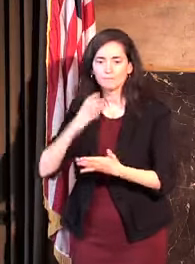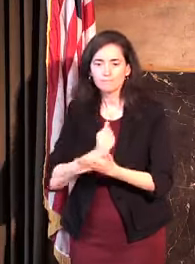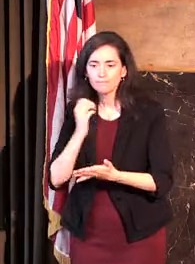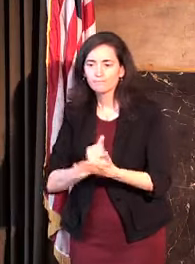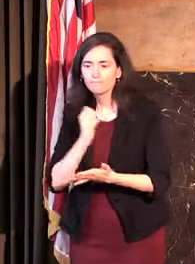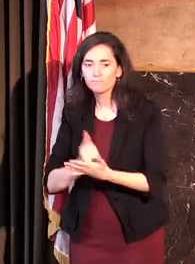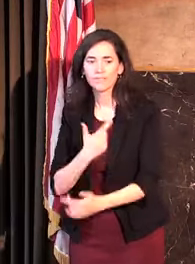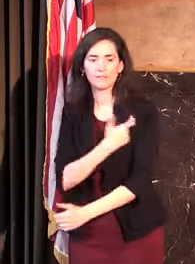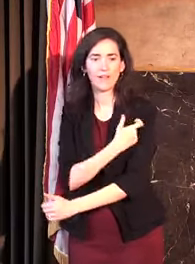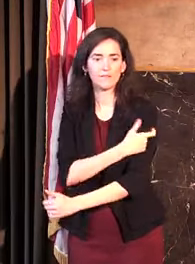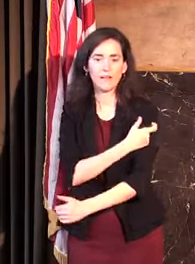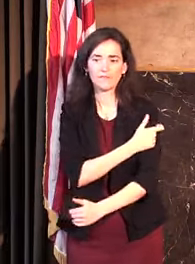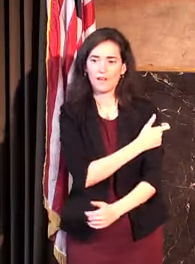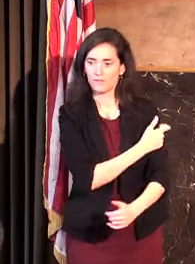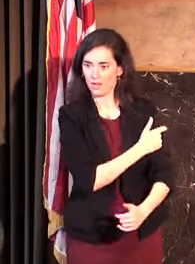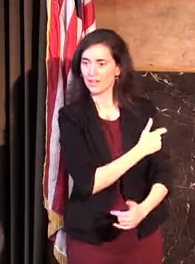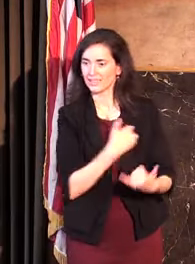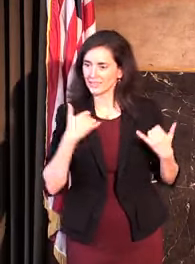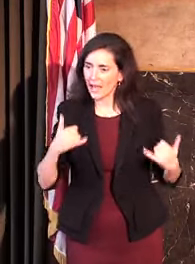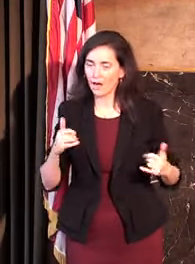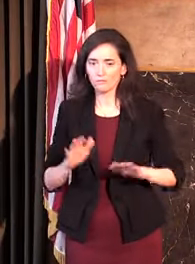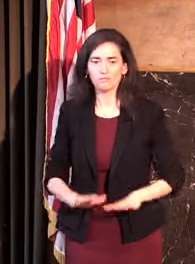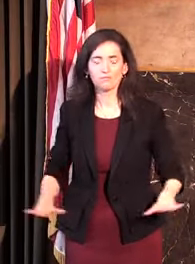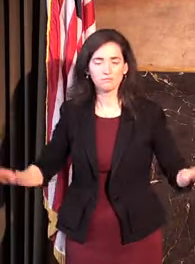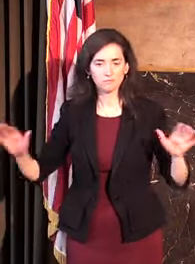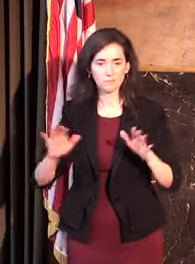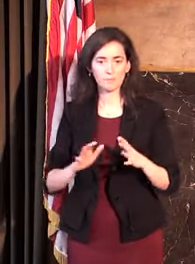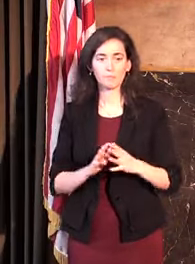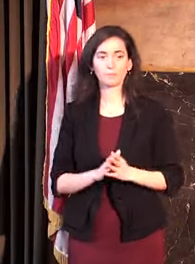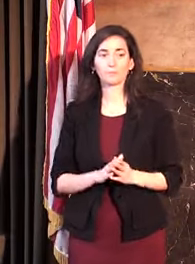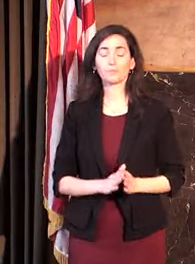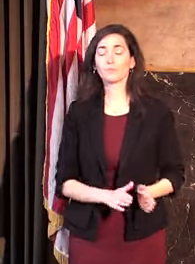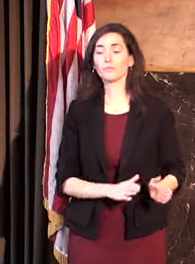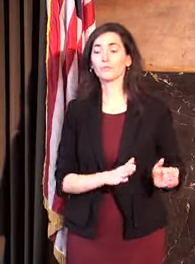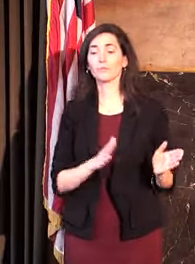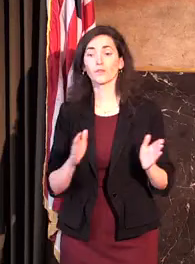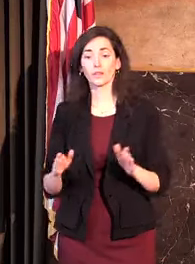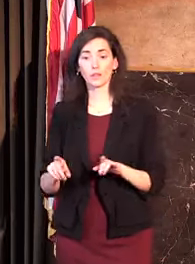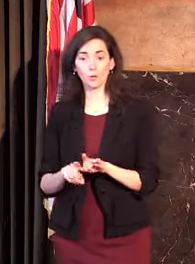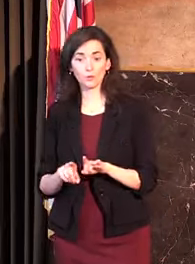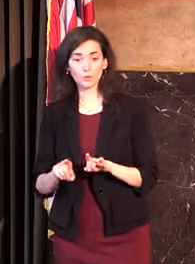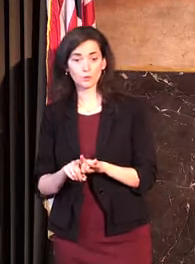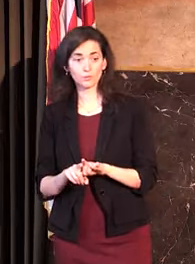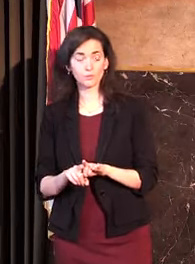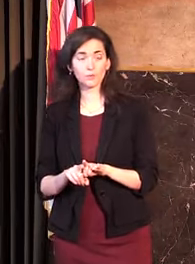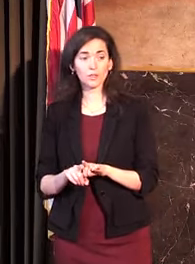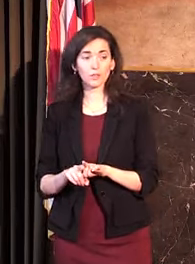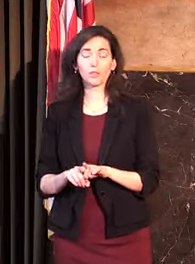across the state as much as possible. And that also goes for people